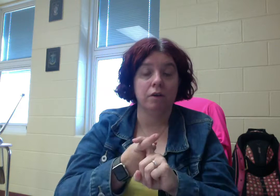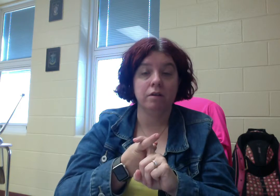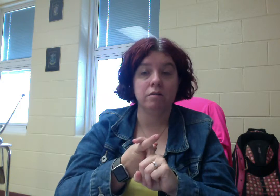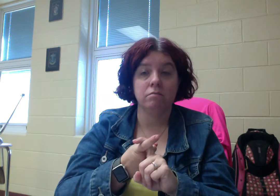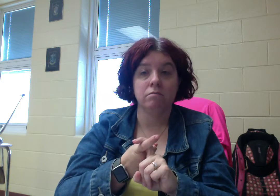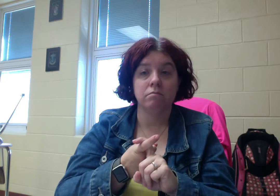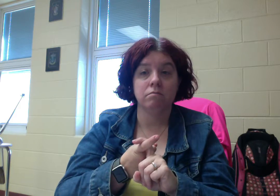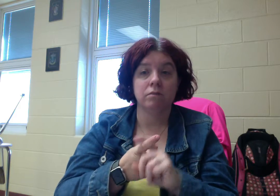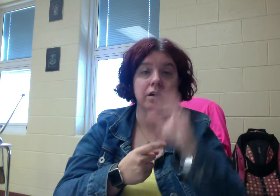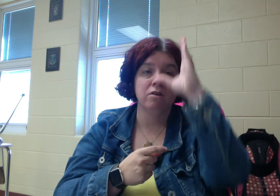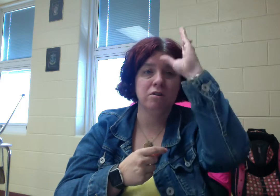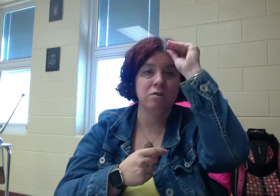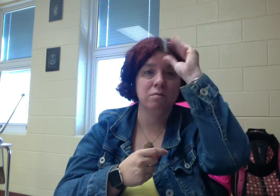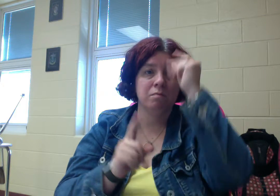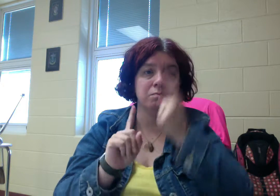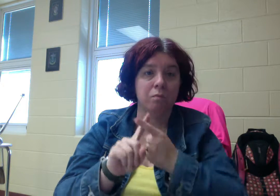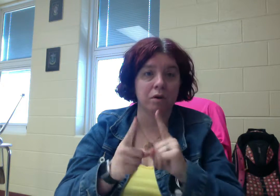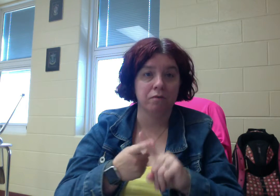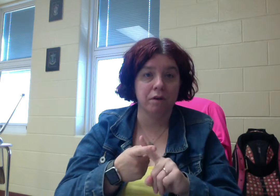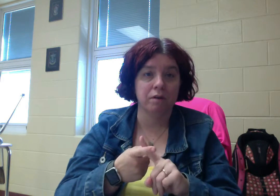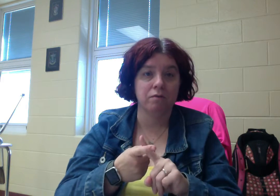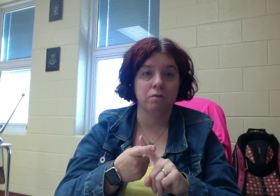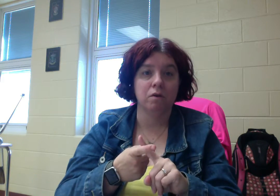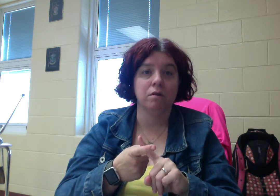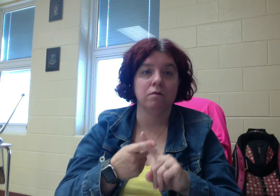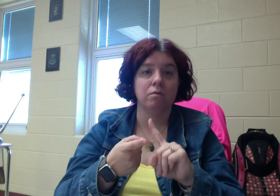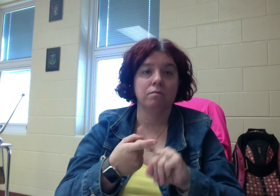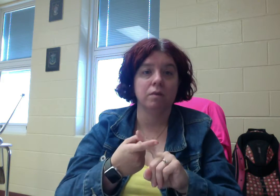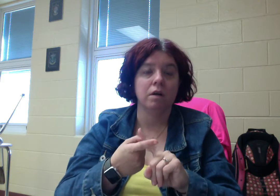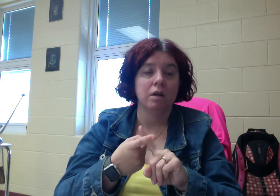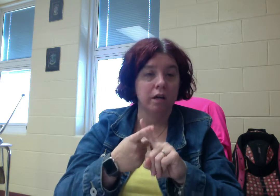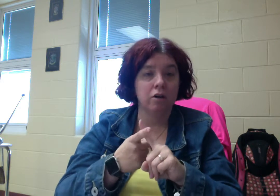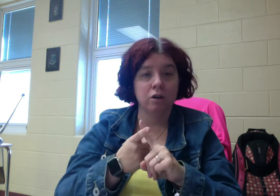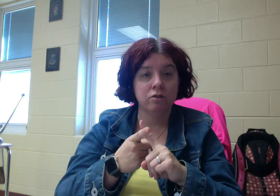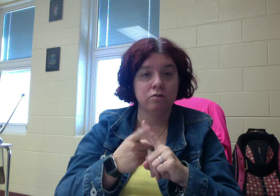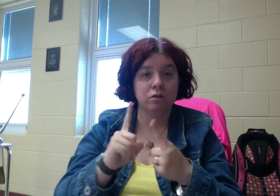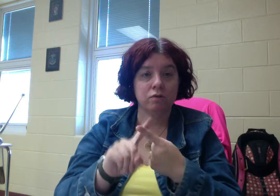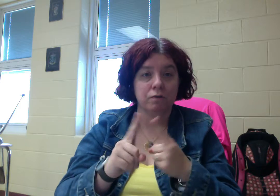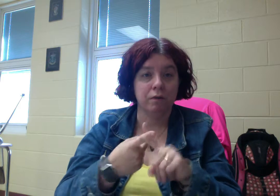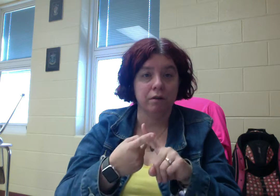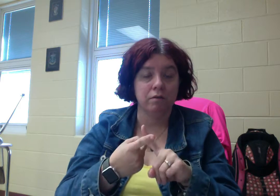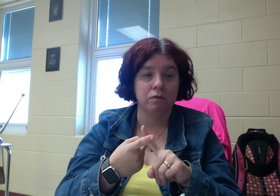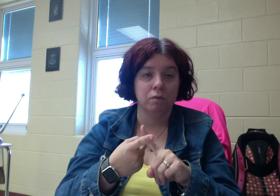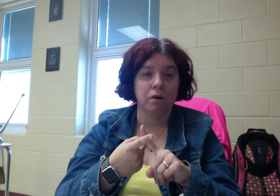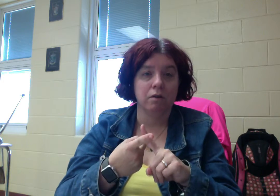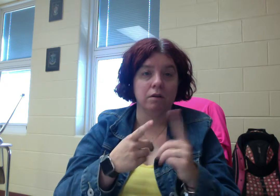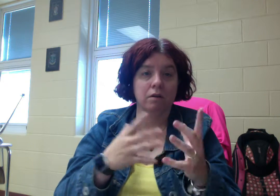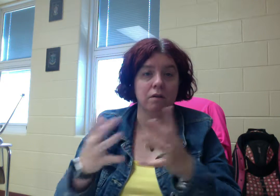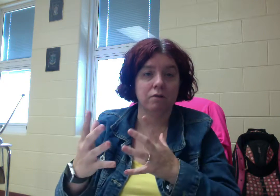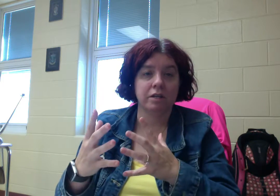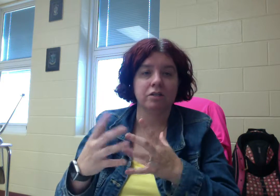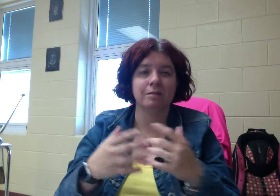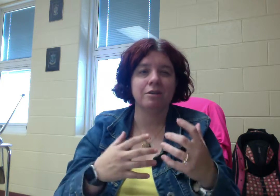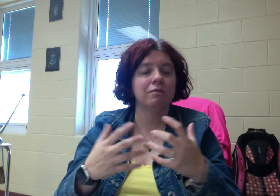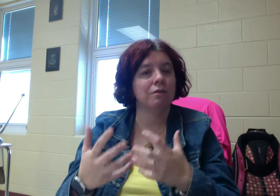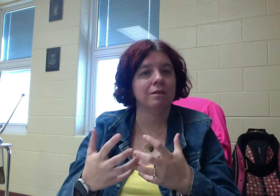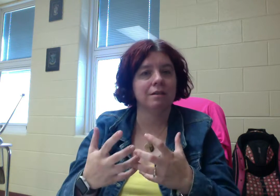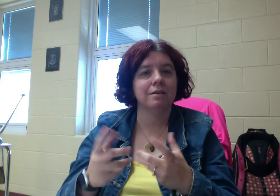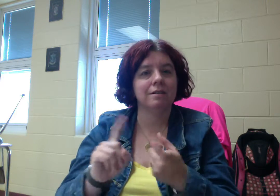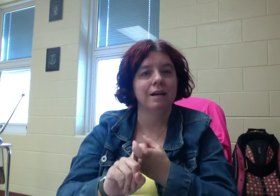friend. Okay, you could do boyfriend if you want. Nope. And you can also do this for friend if you want in a conversation, especially if you're in a sentence and